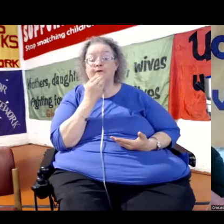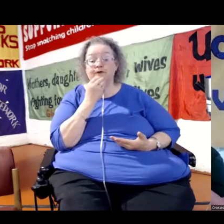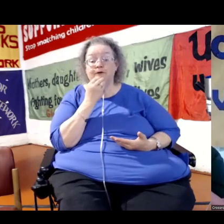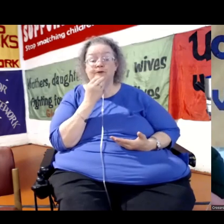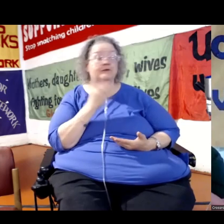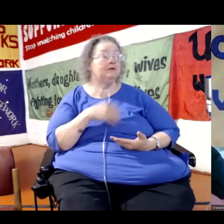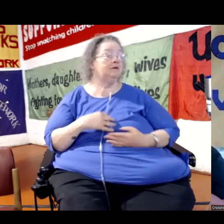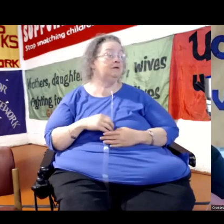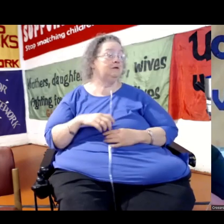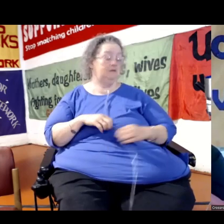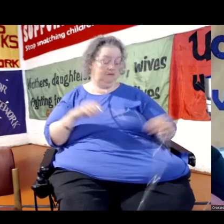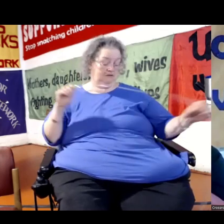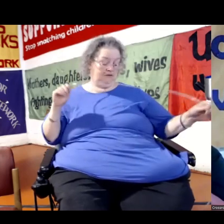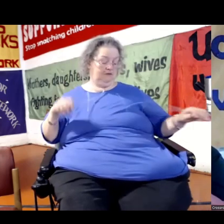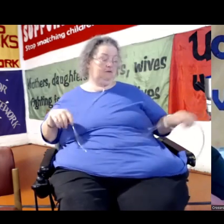The